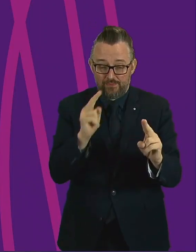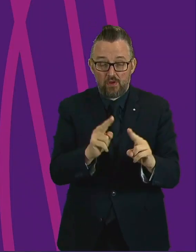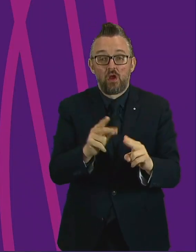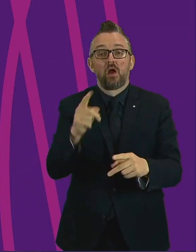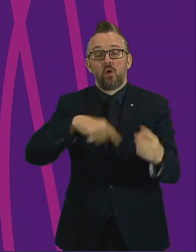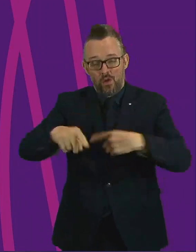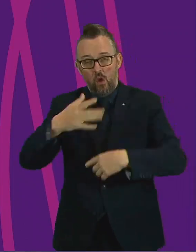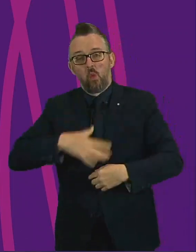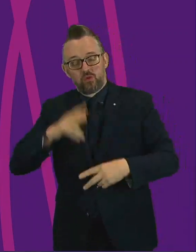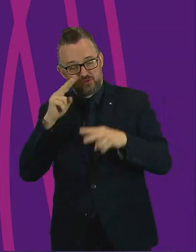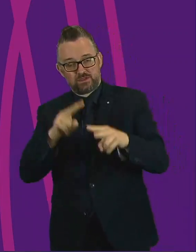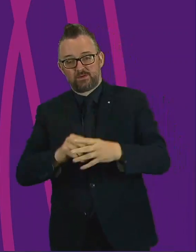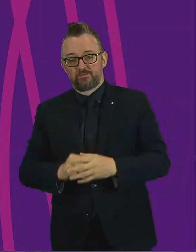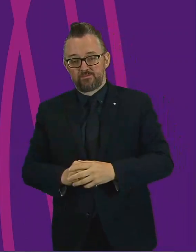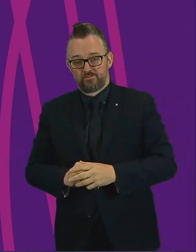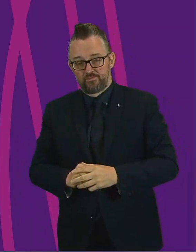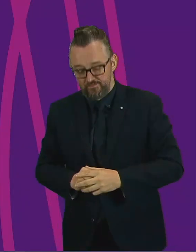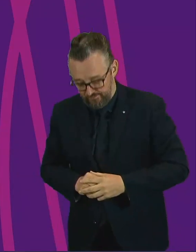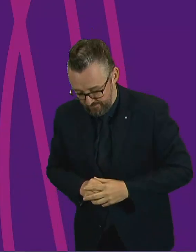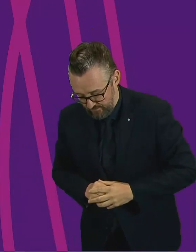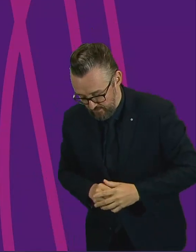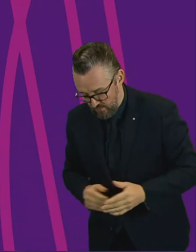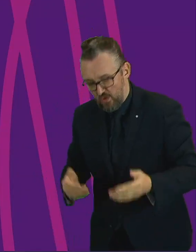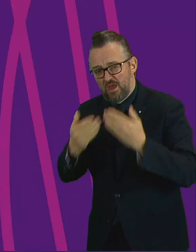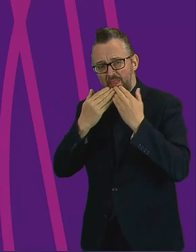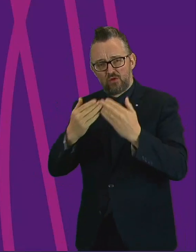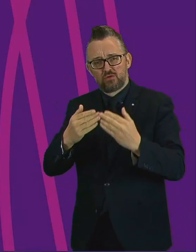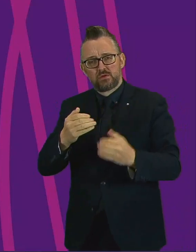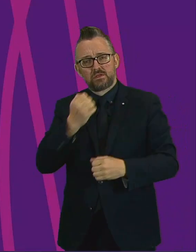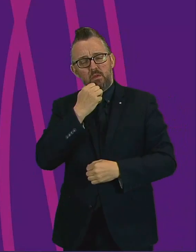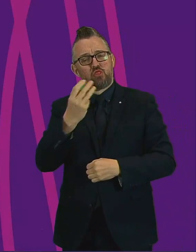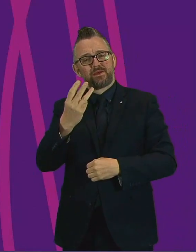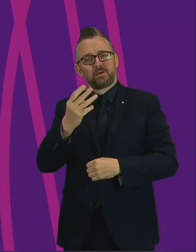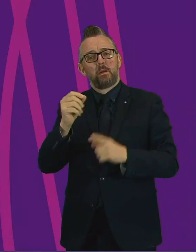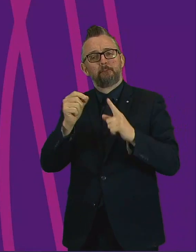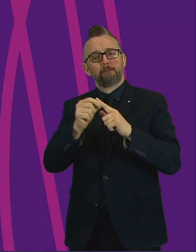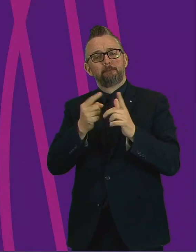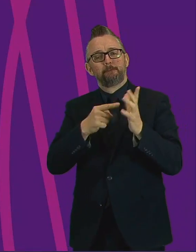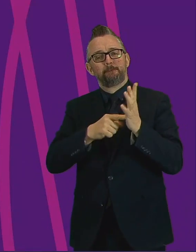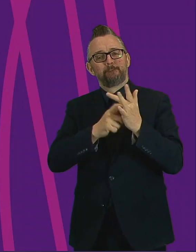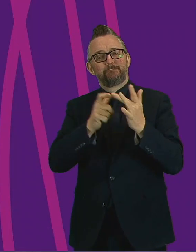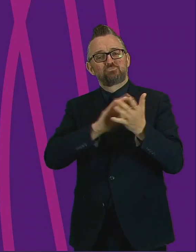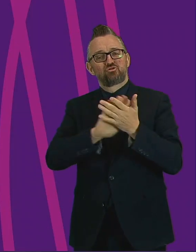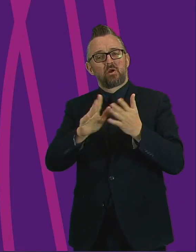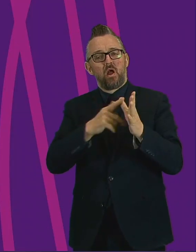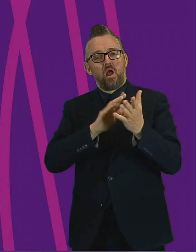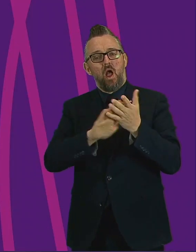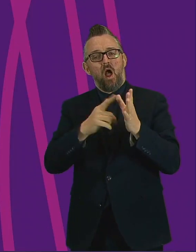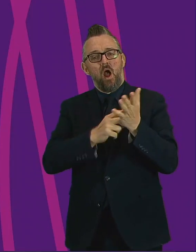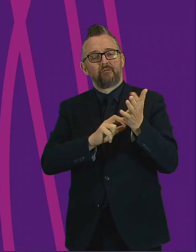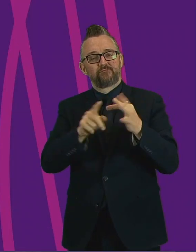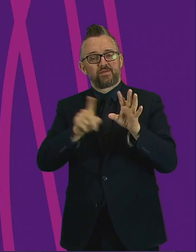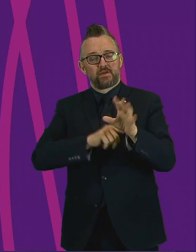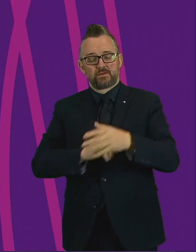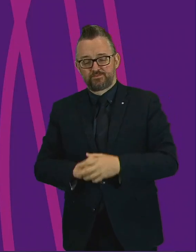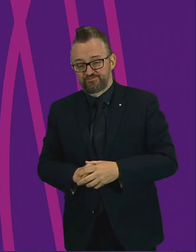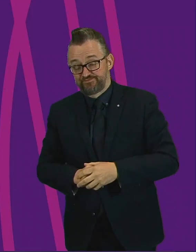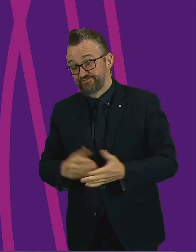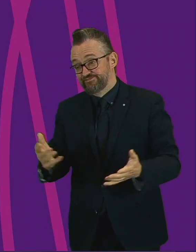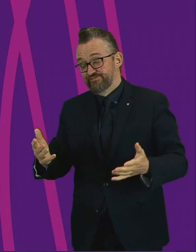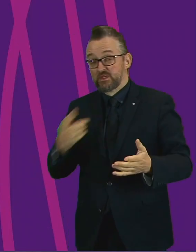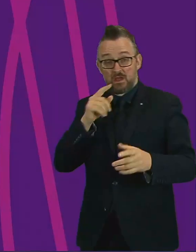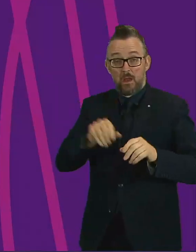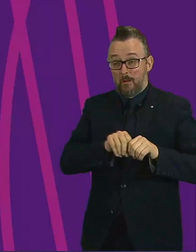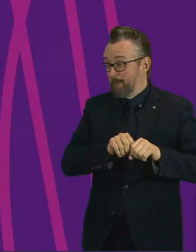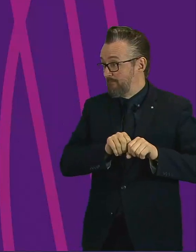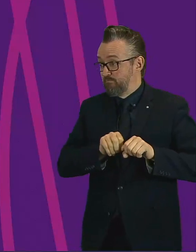see. Thank you. Question number 3, Patrick Harvey. As if the pandemic itself wasn't enough to